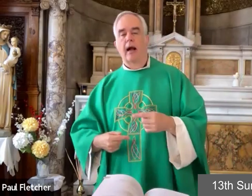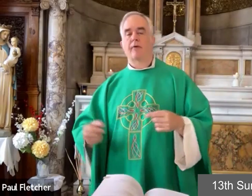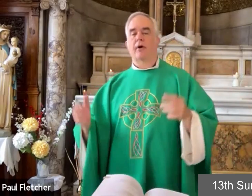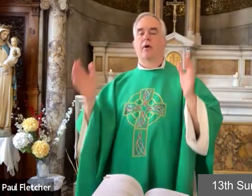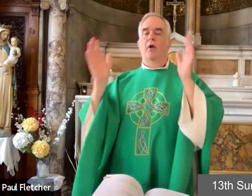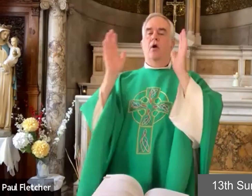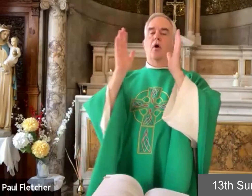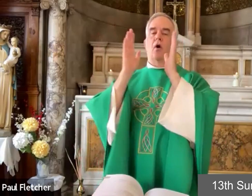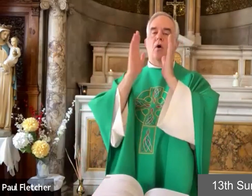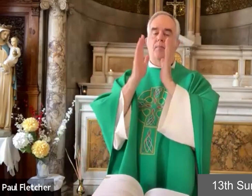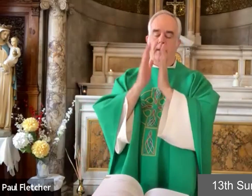ever. Amen.